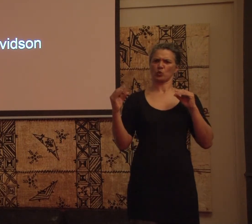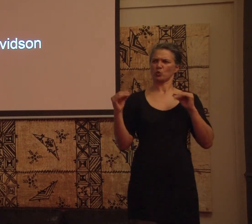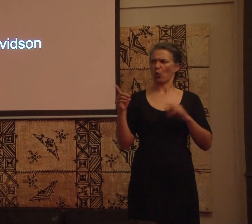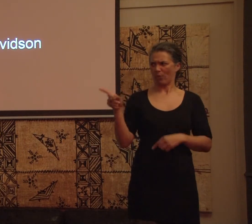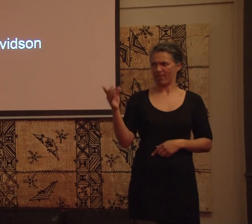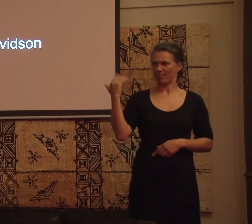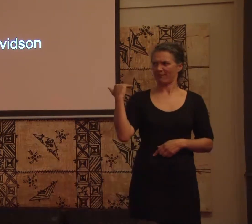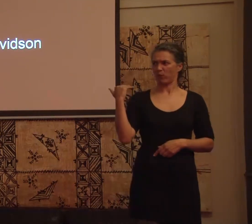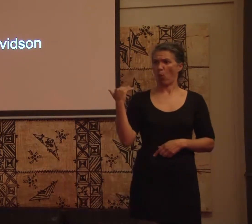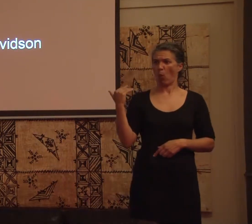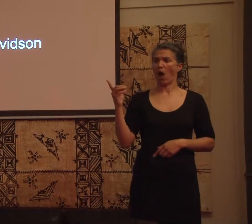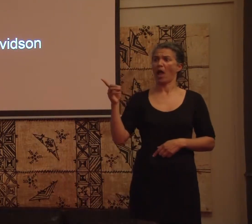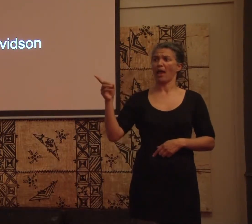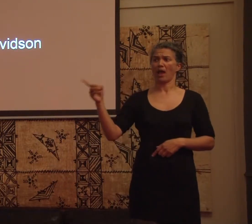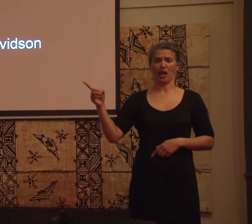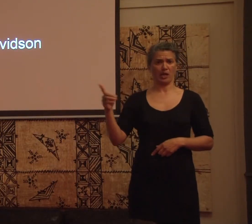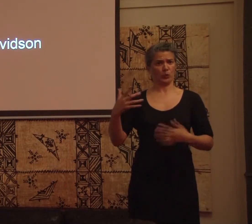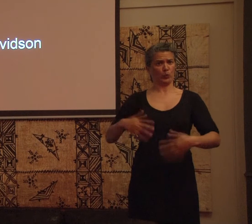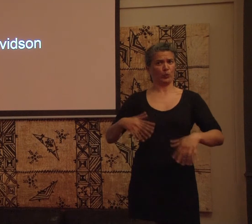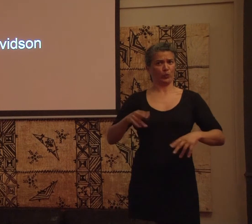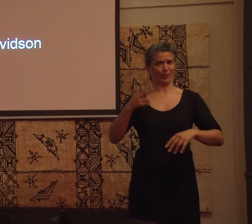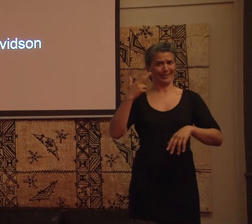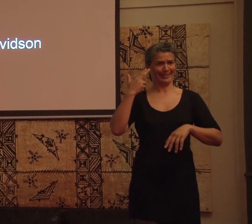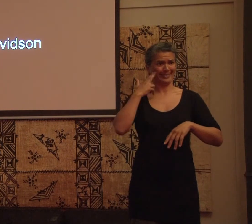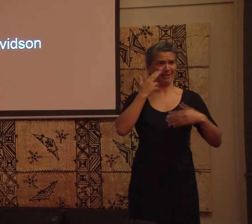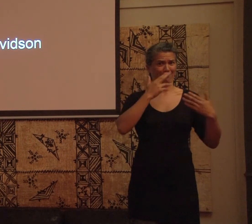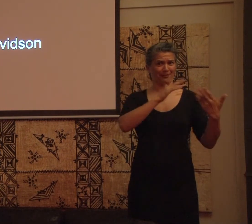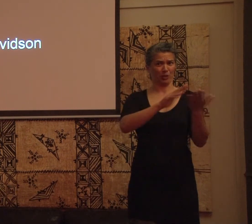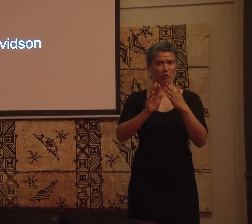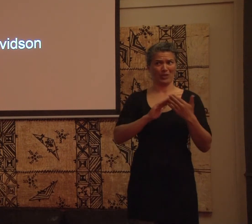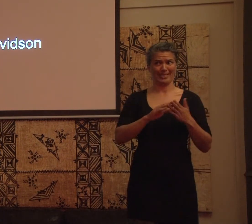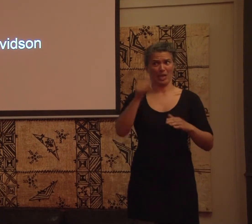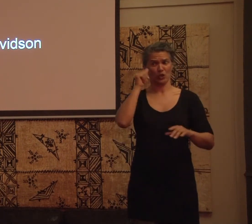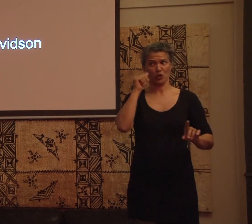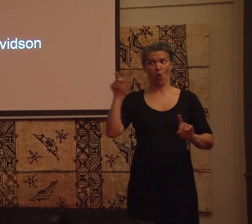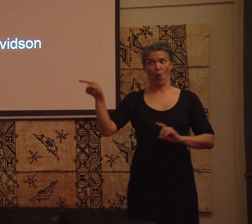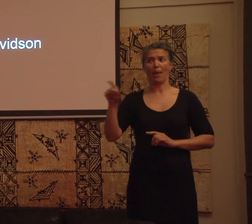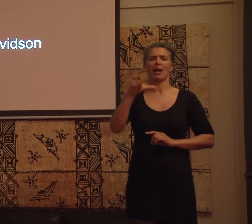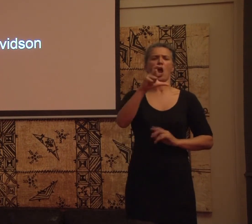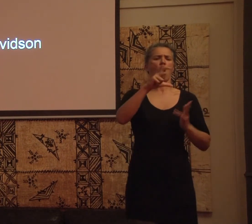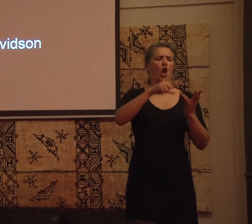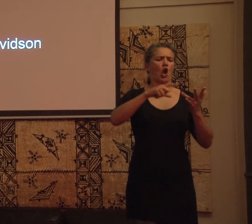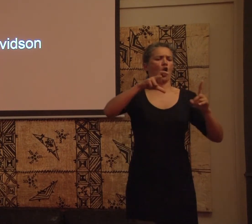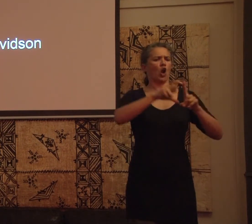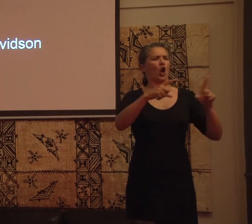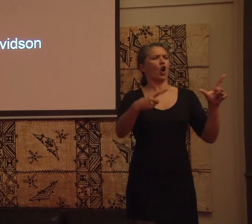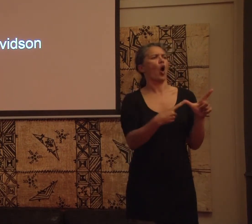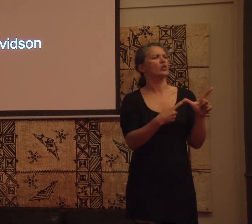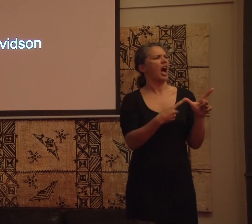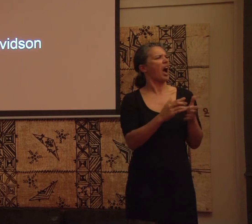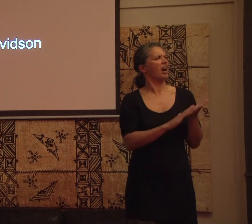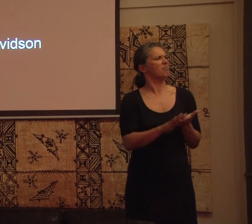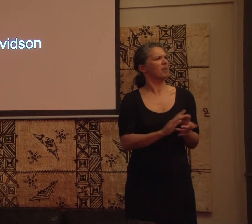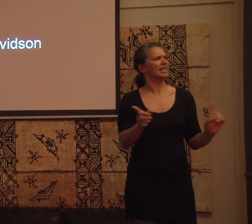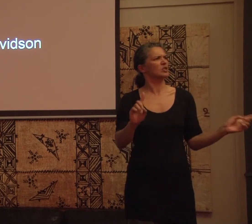he shares with us the unique experience of being what is commonly known worldwide as a CODA, C-O-D-A, a child of deaf